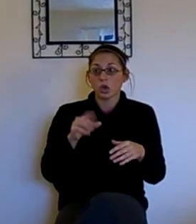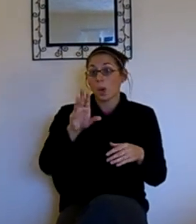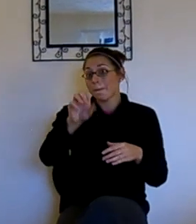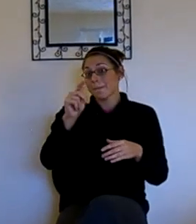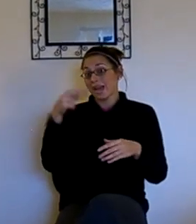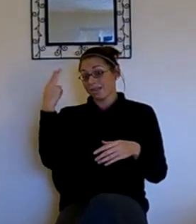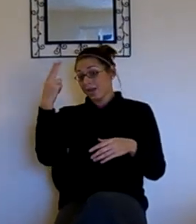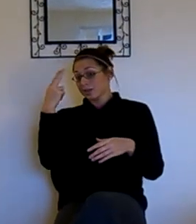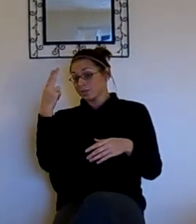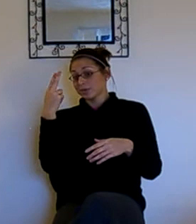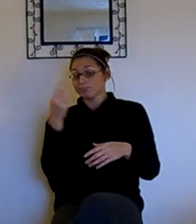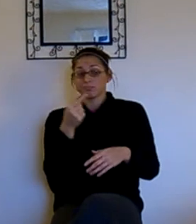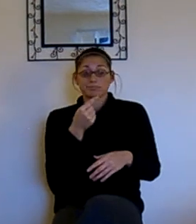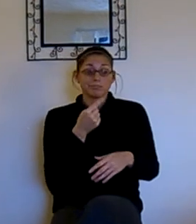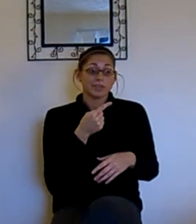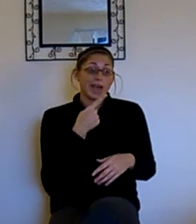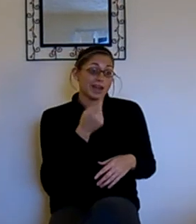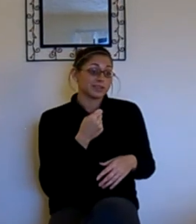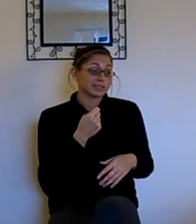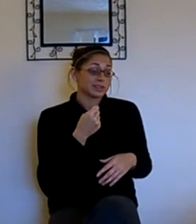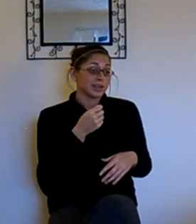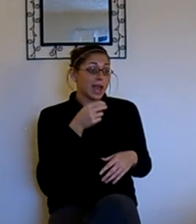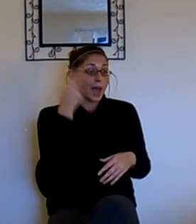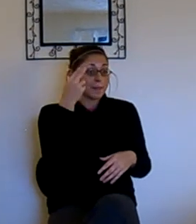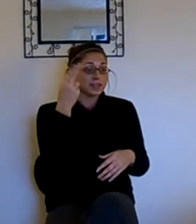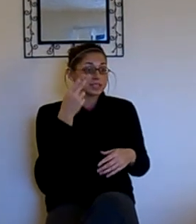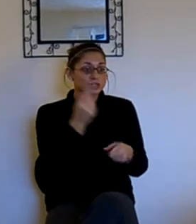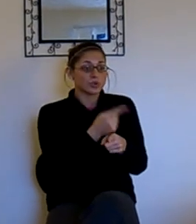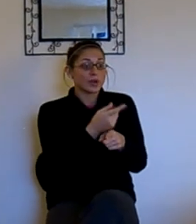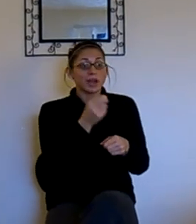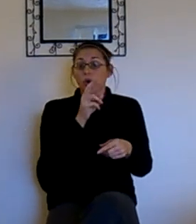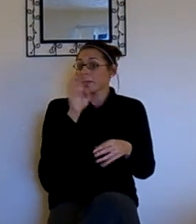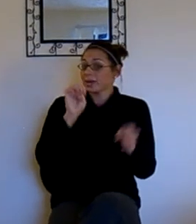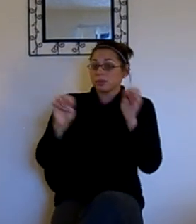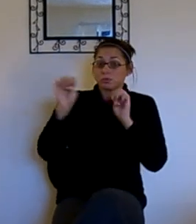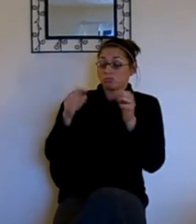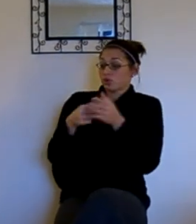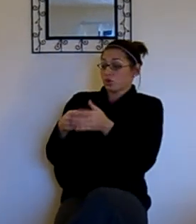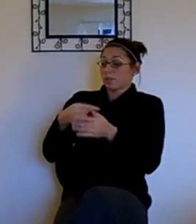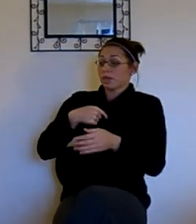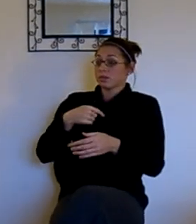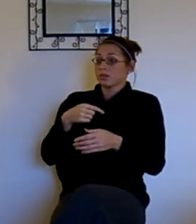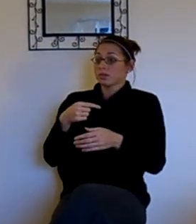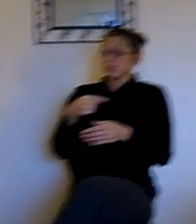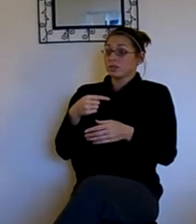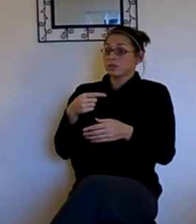was my hypothesis correct? Or did my experiment show me some different results that I wasn't expecting?